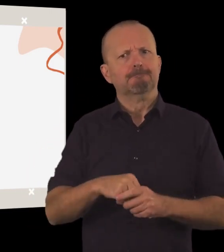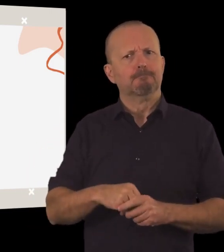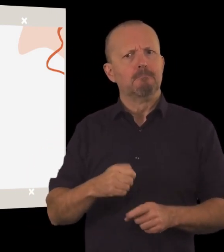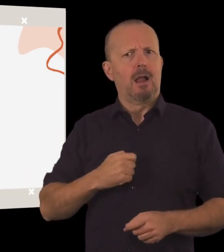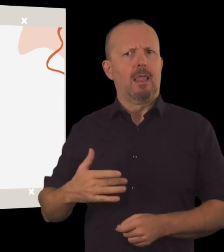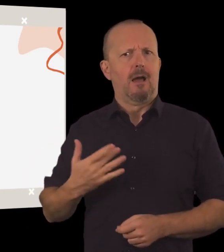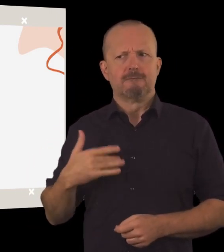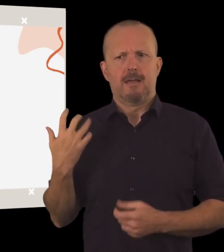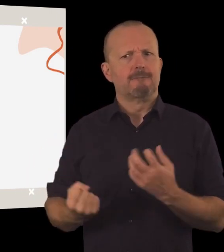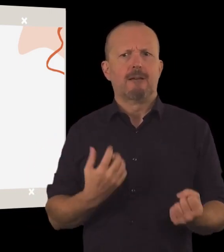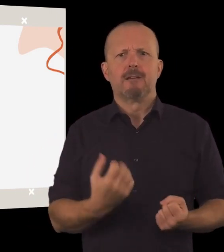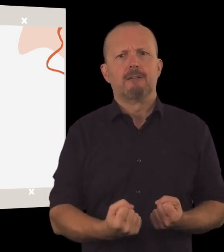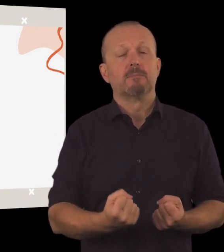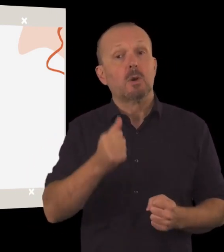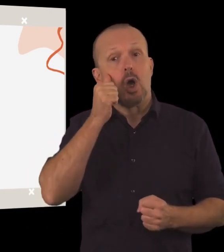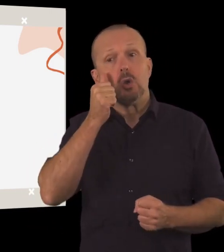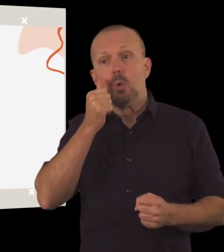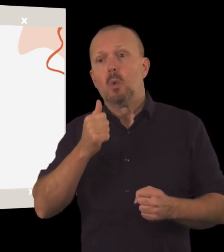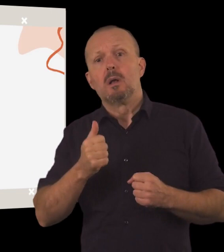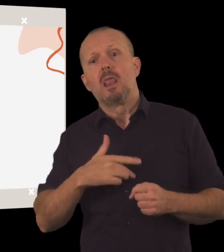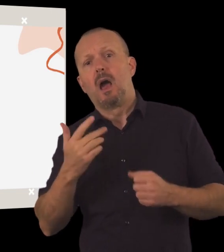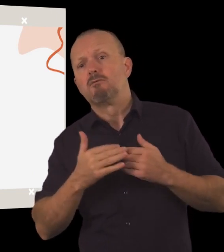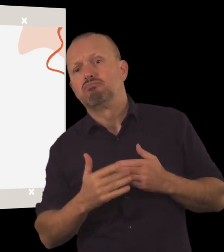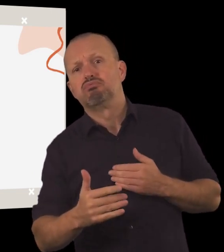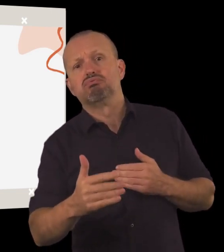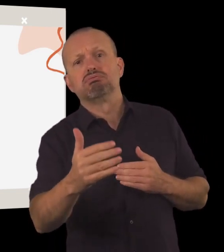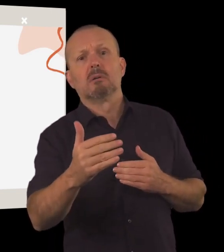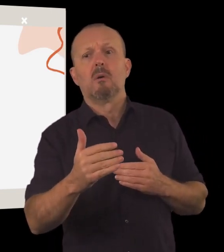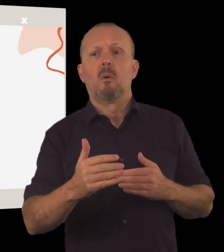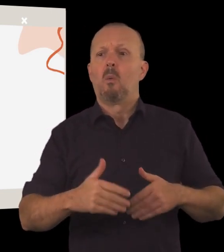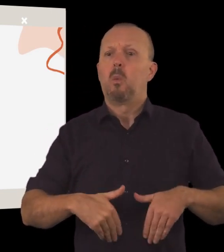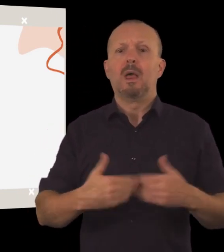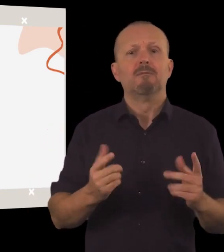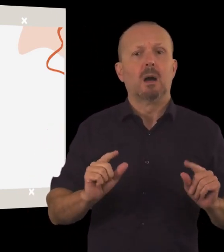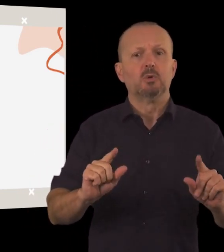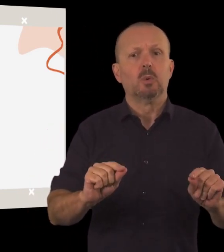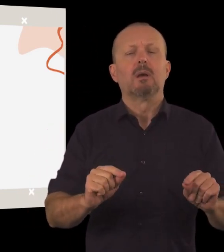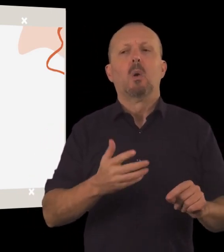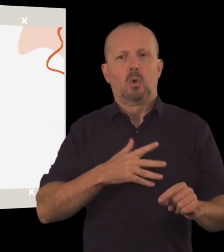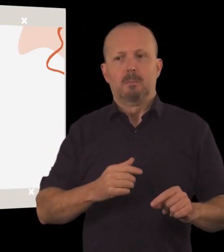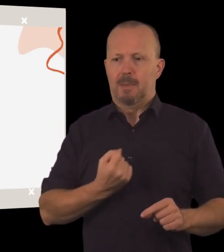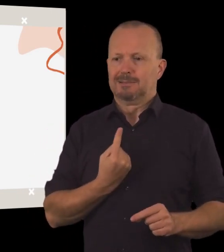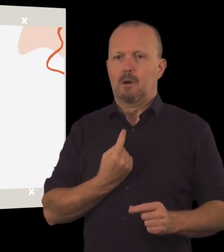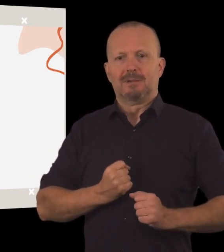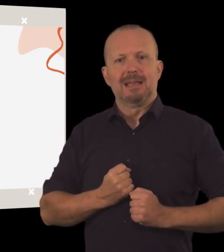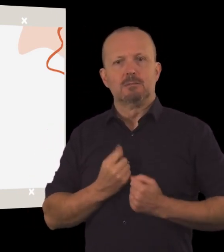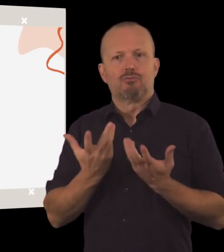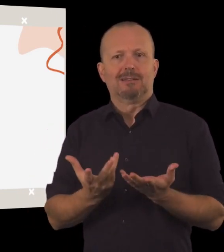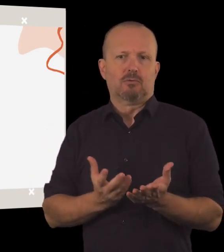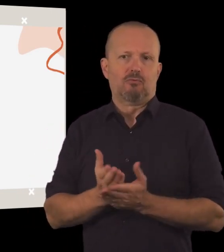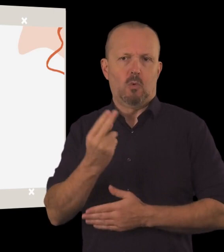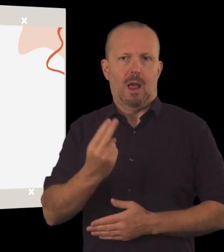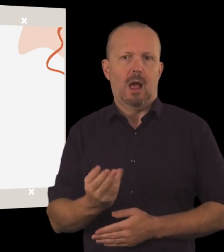really big part of me. And I always knew that wherever I am in life, I want to express myself through